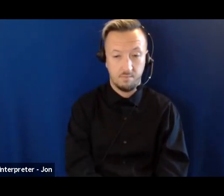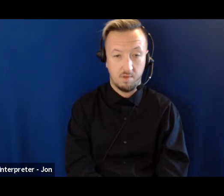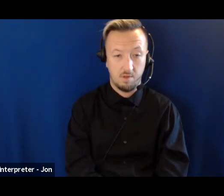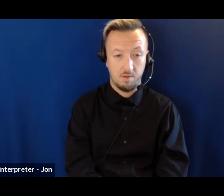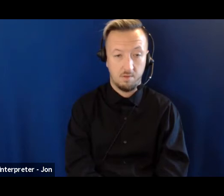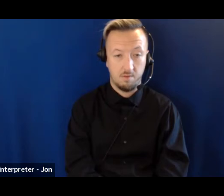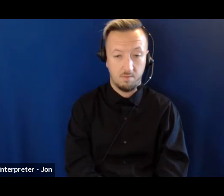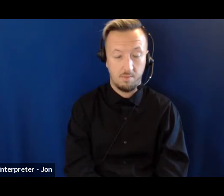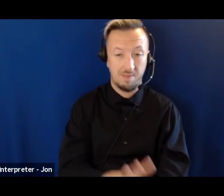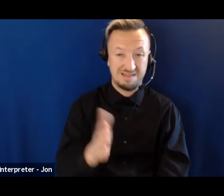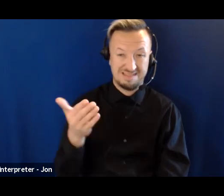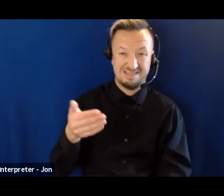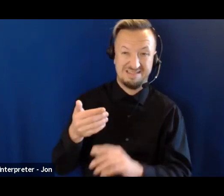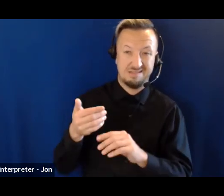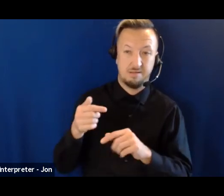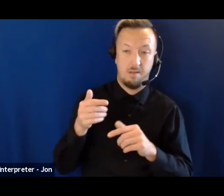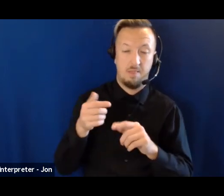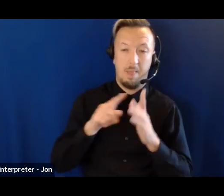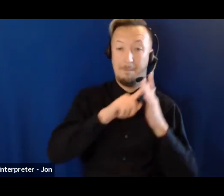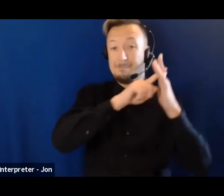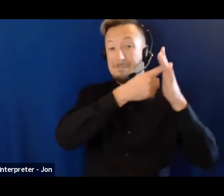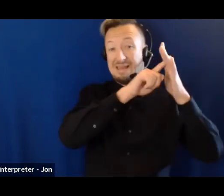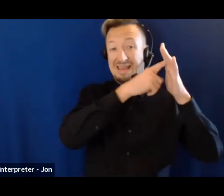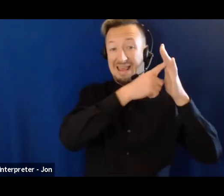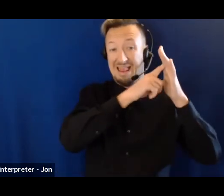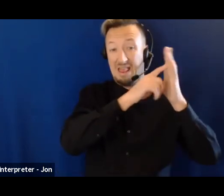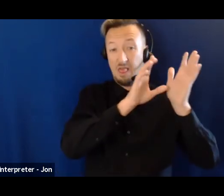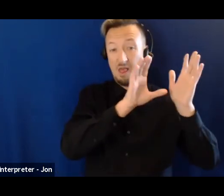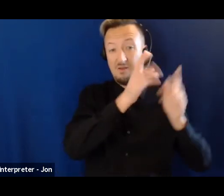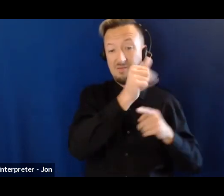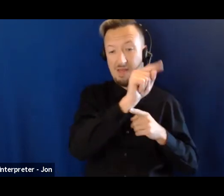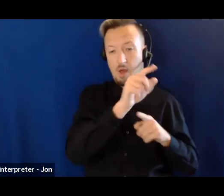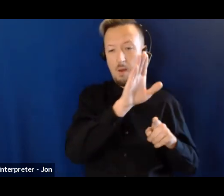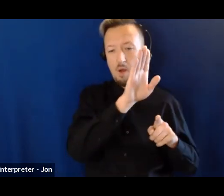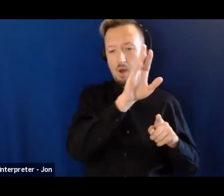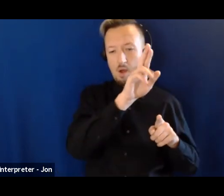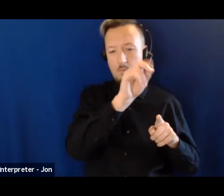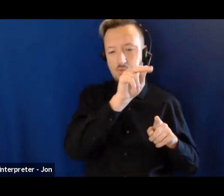the beginning in the chat, I know Brooke had put 1329